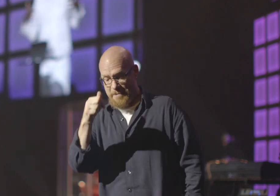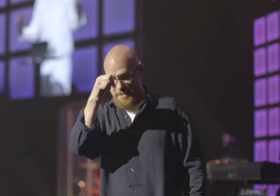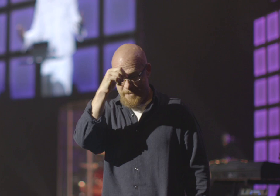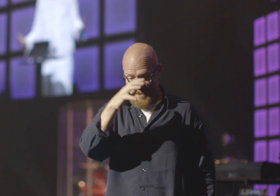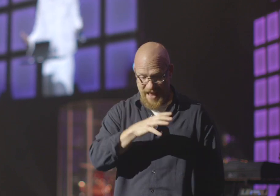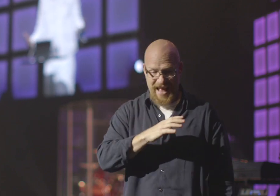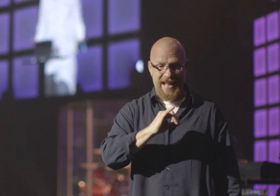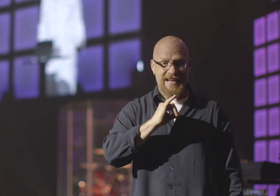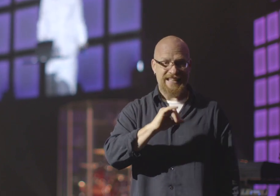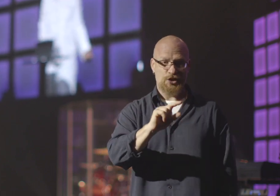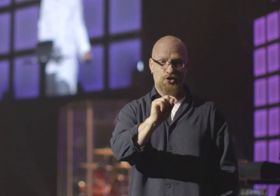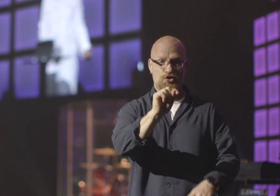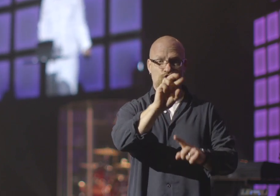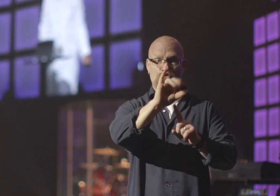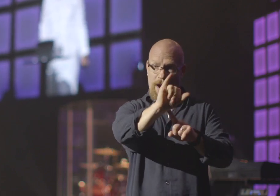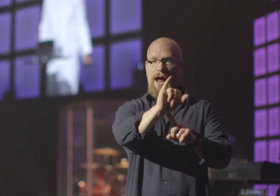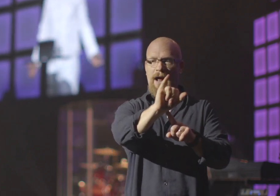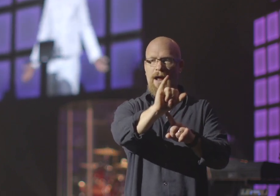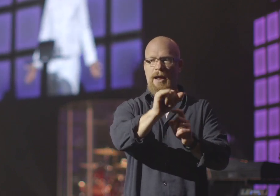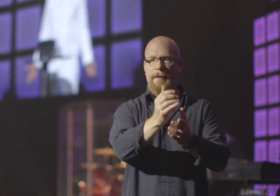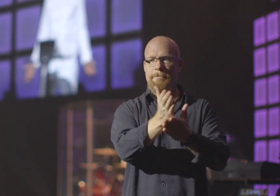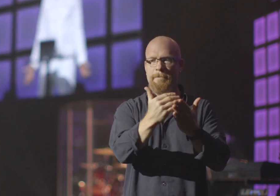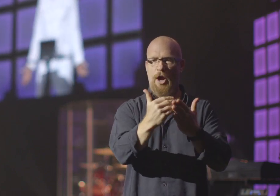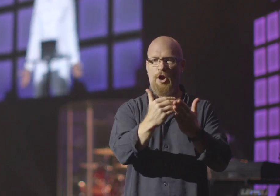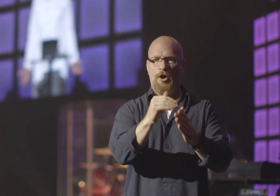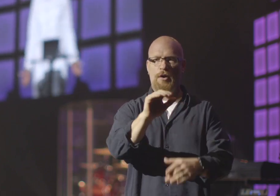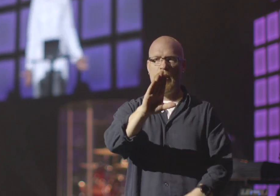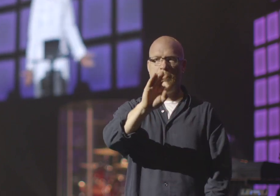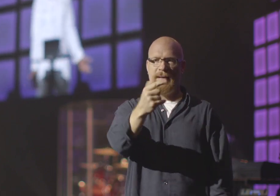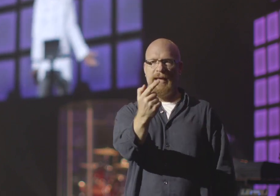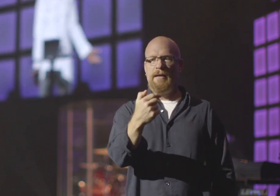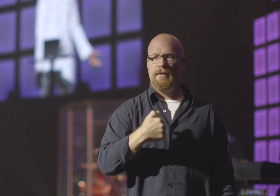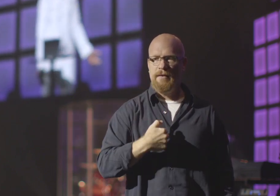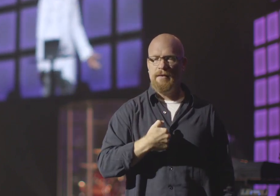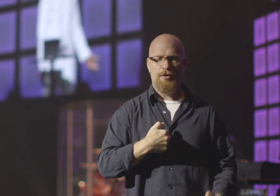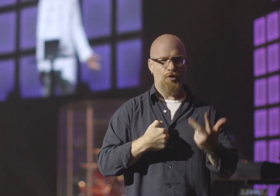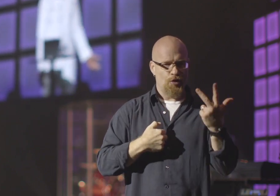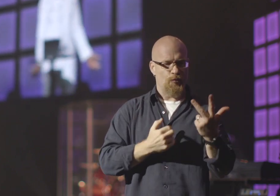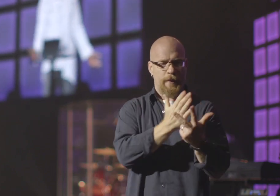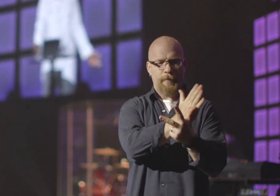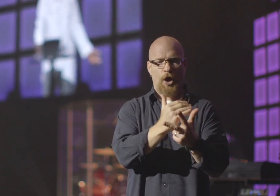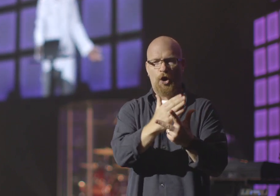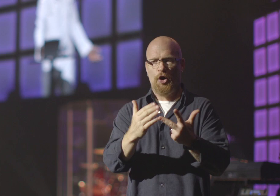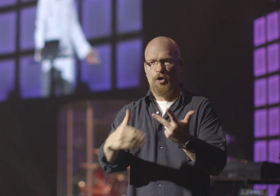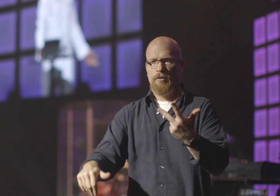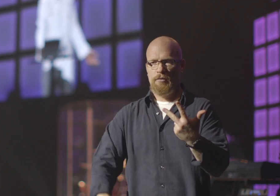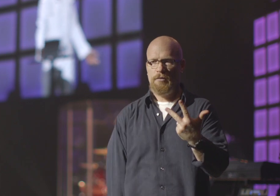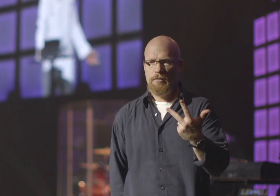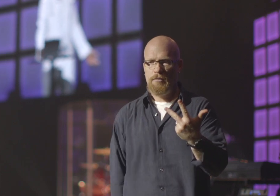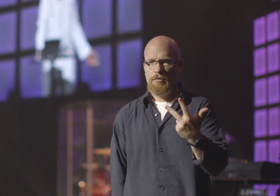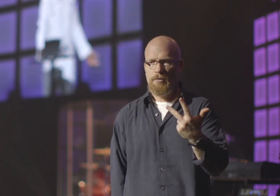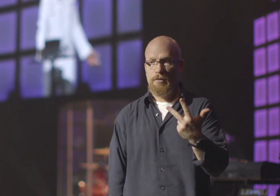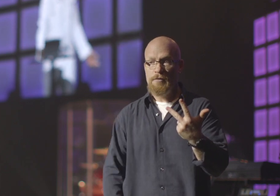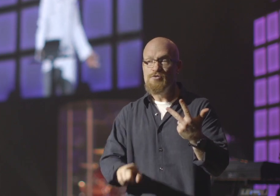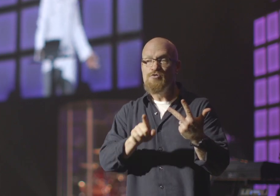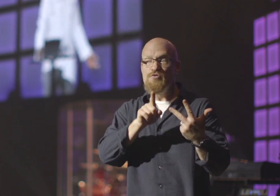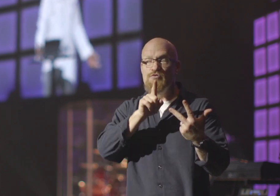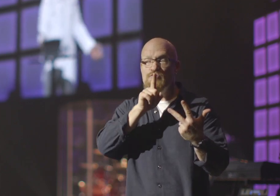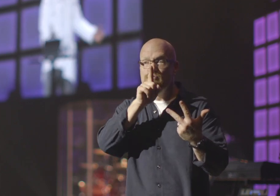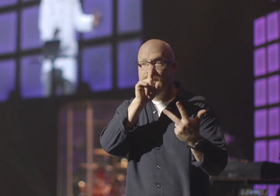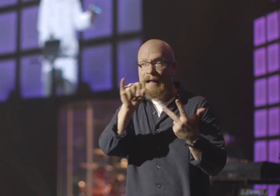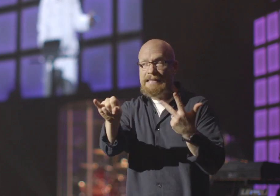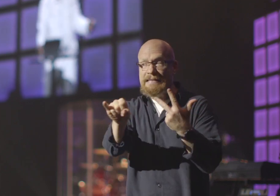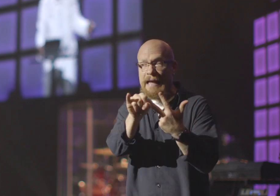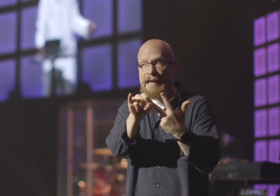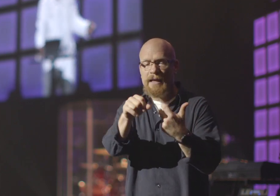a tripartite being. It just means that he's made up of three parts. But the real you is a spirit being. And